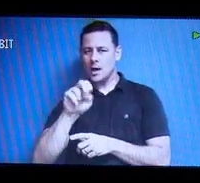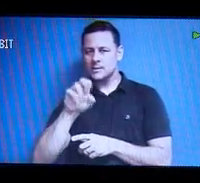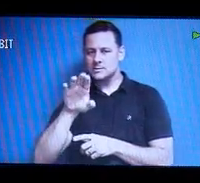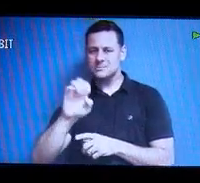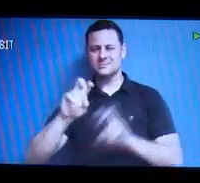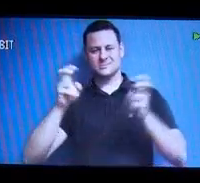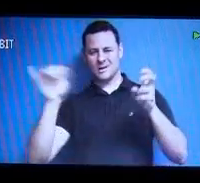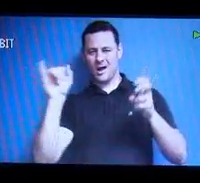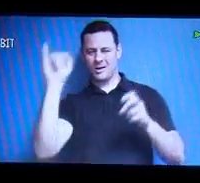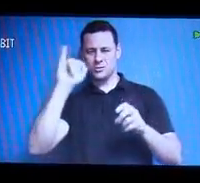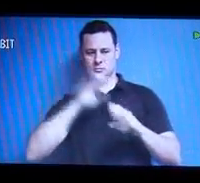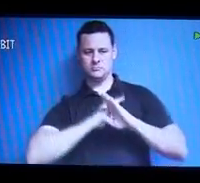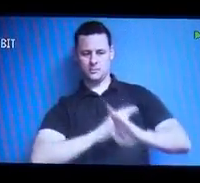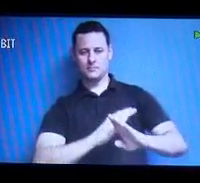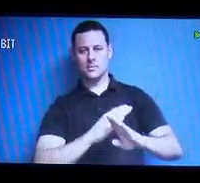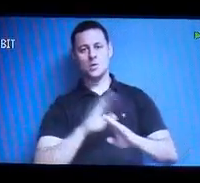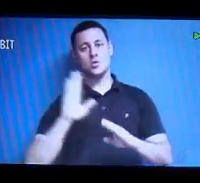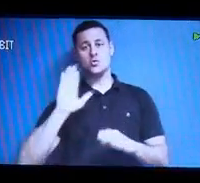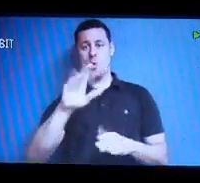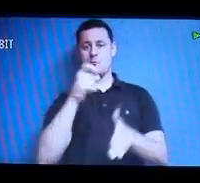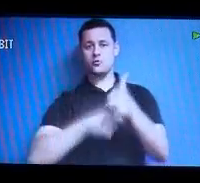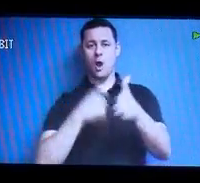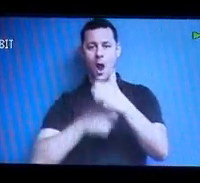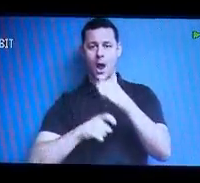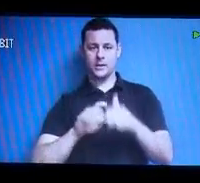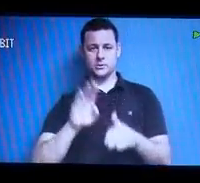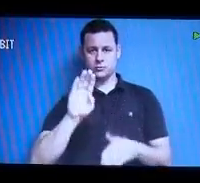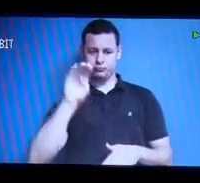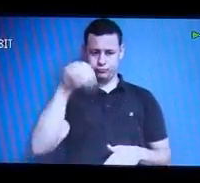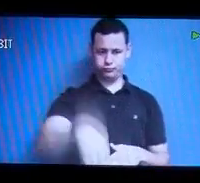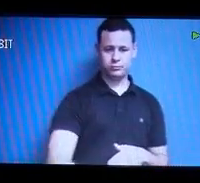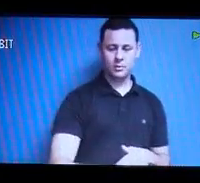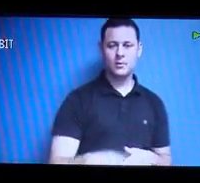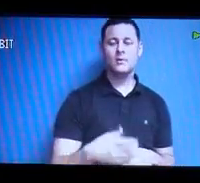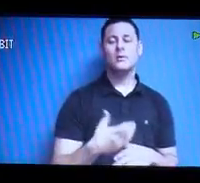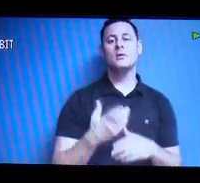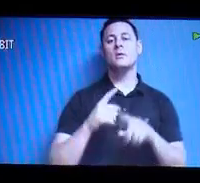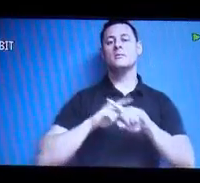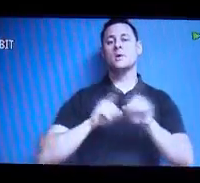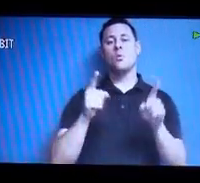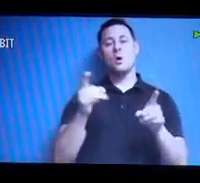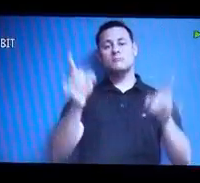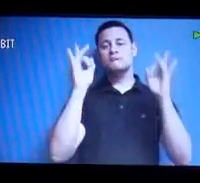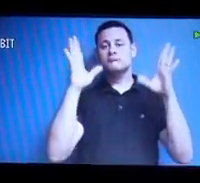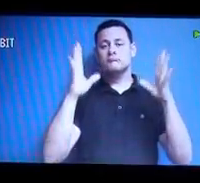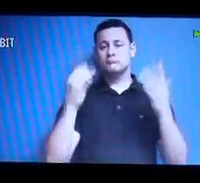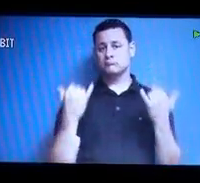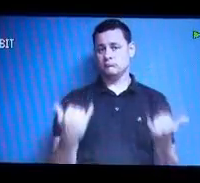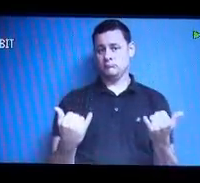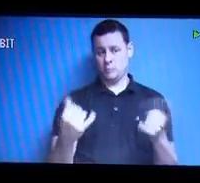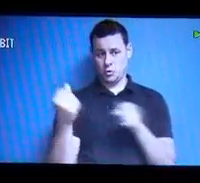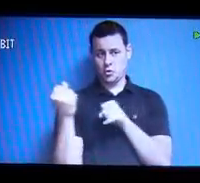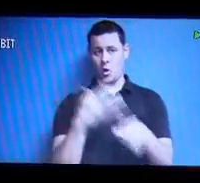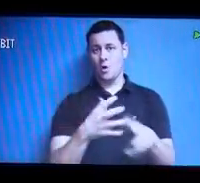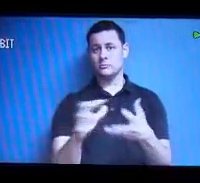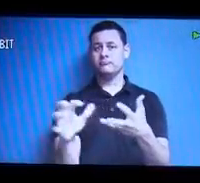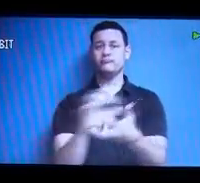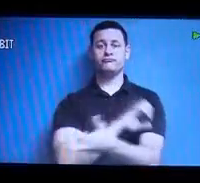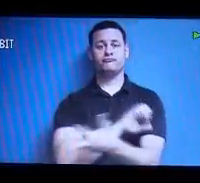particular price tier dropping. Now, the tragedy that we have right now that's causing so much damage in the current crisis is